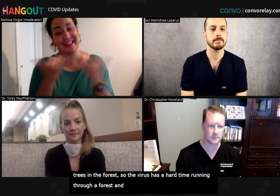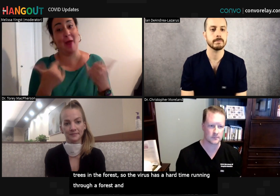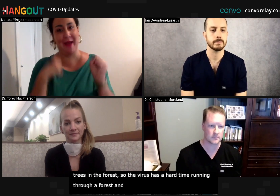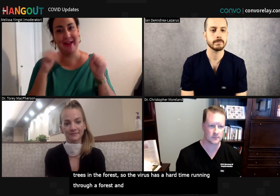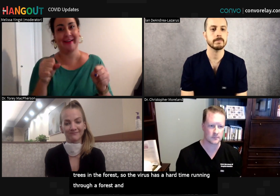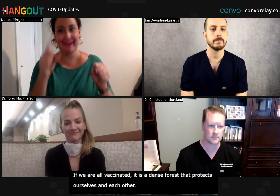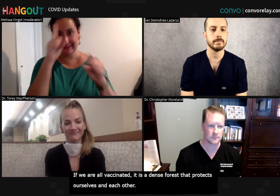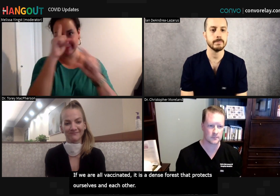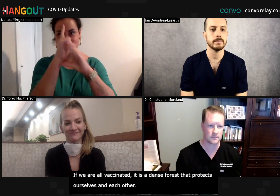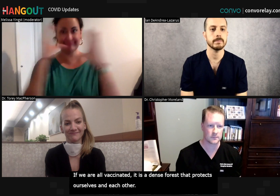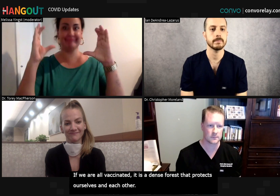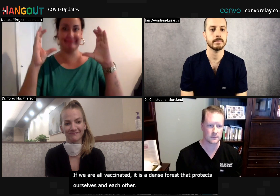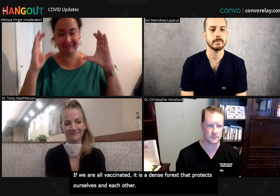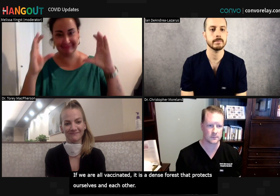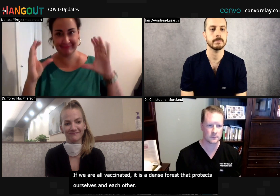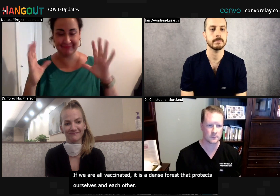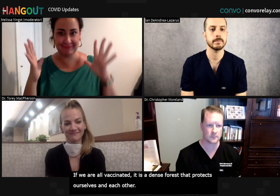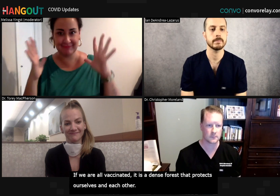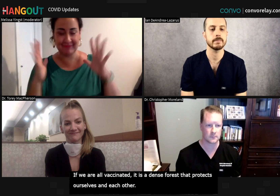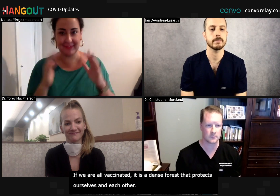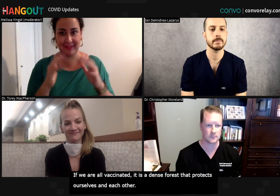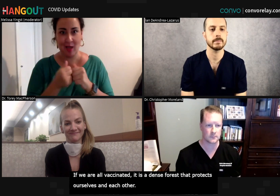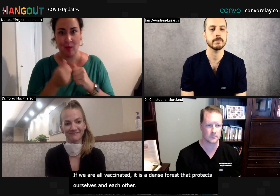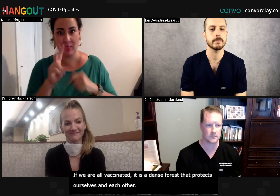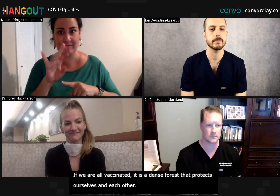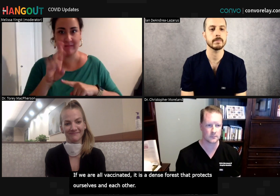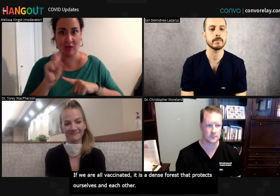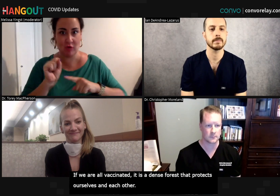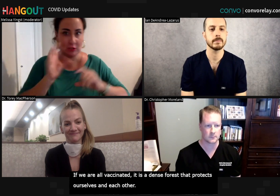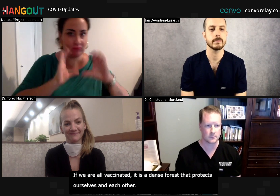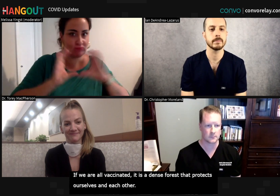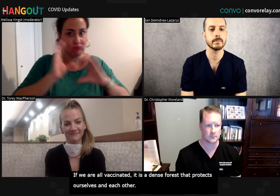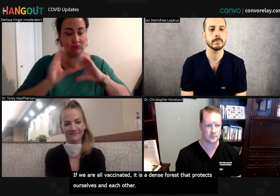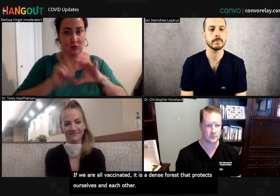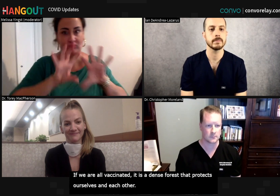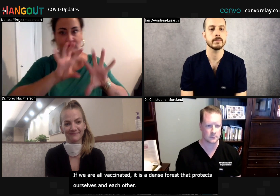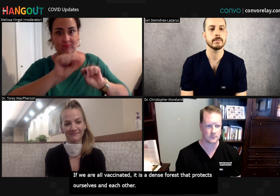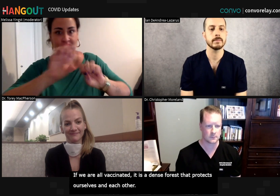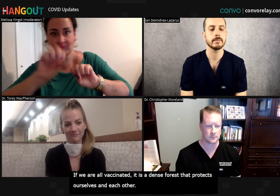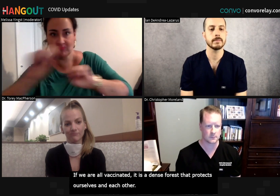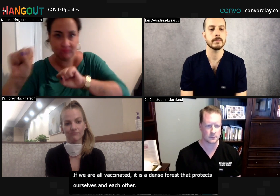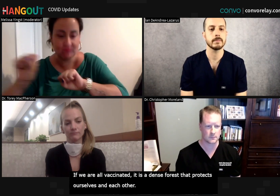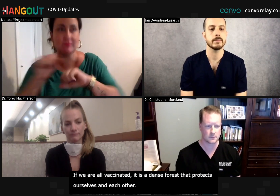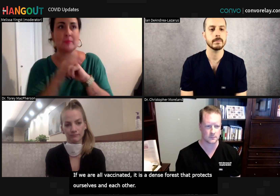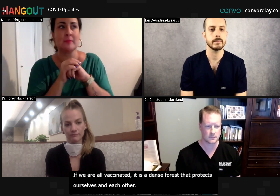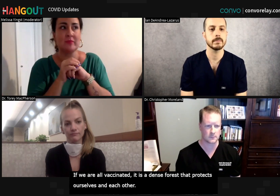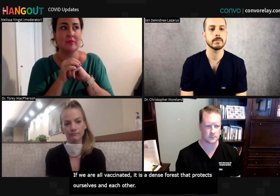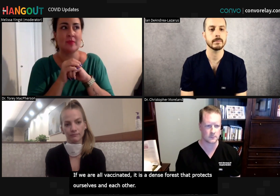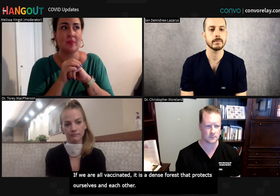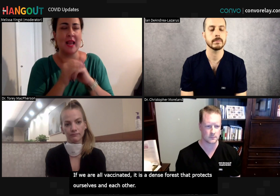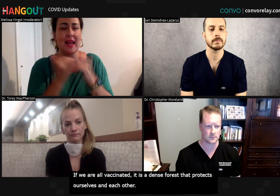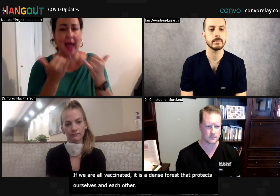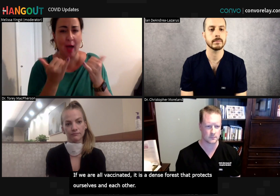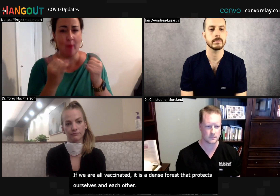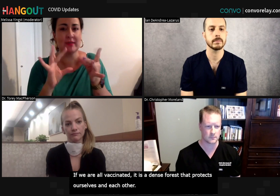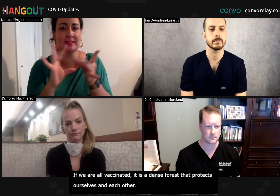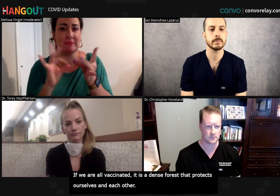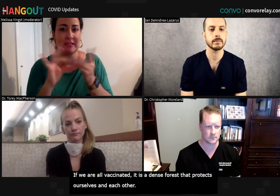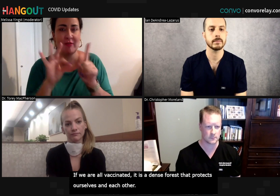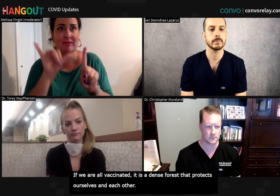That's a good comparison. Now I can really have a better visual of how the virus searches and